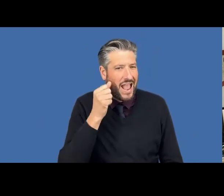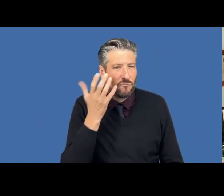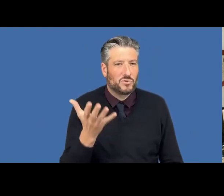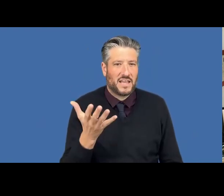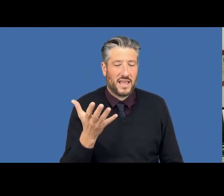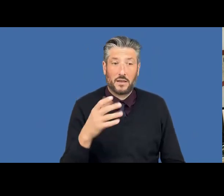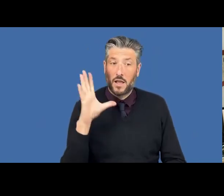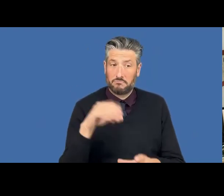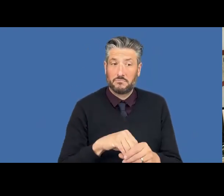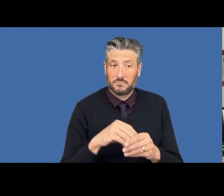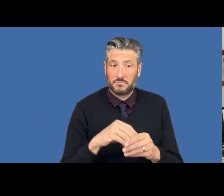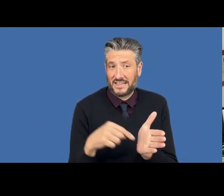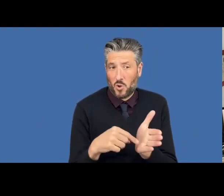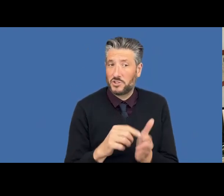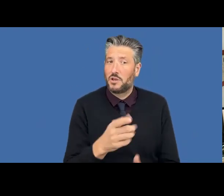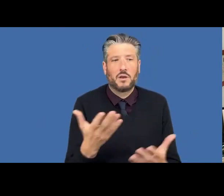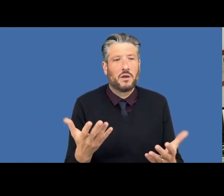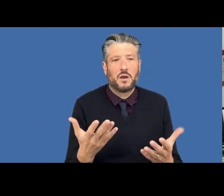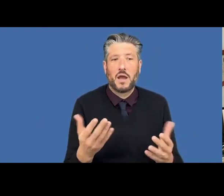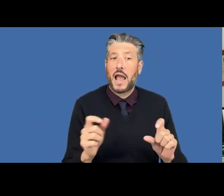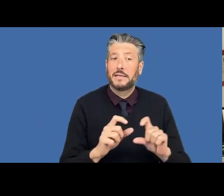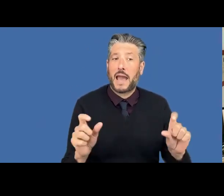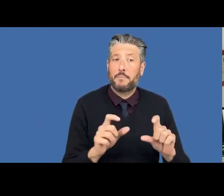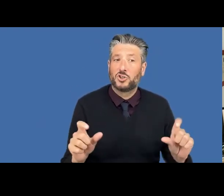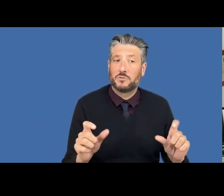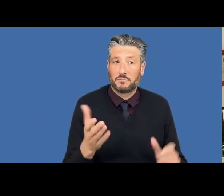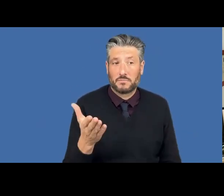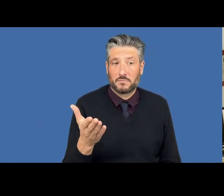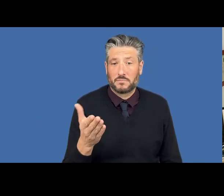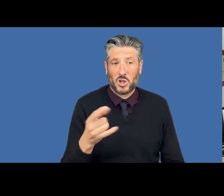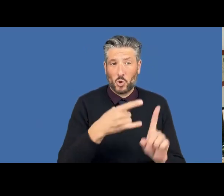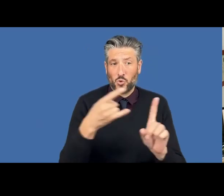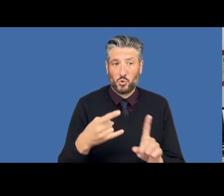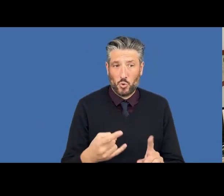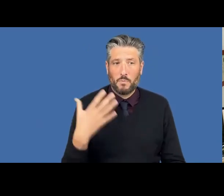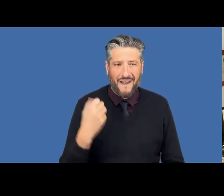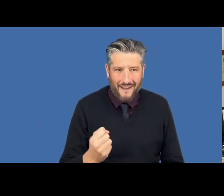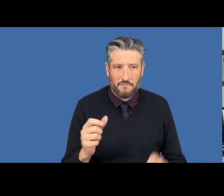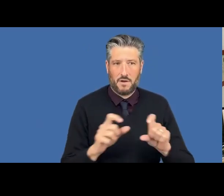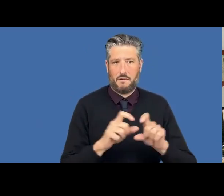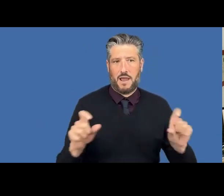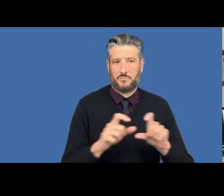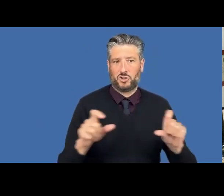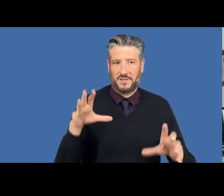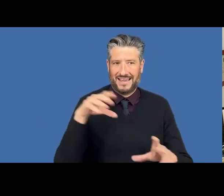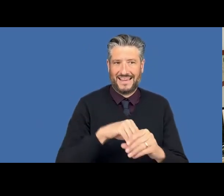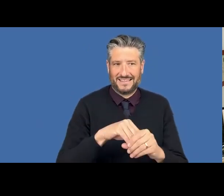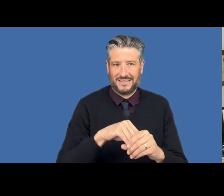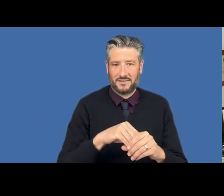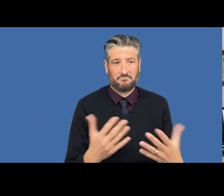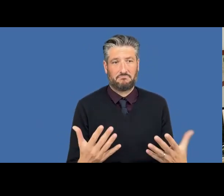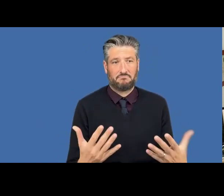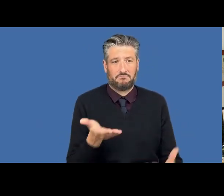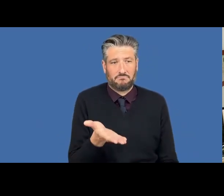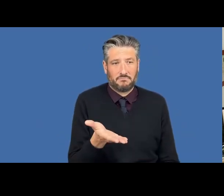captions available in many of these video conferencing platforms that 18 months ago you didn't. The